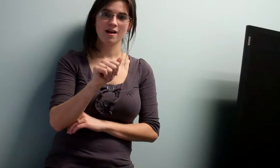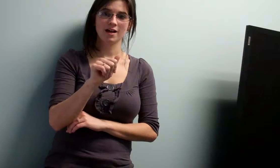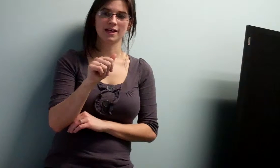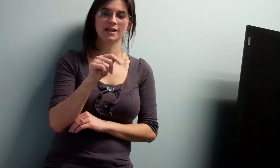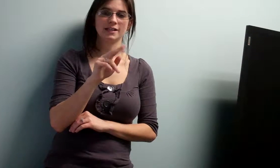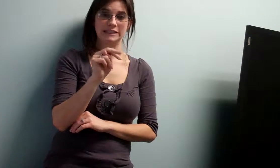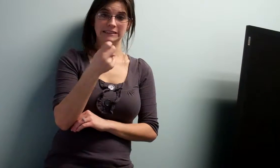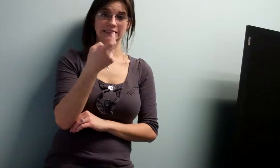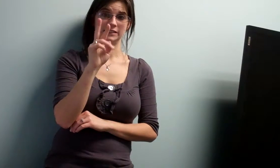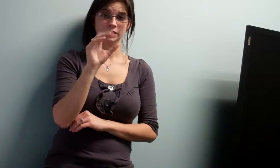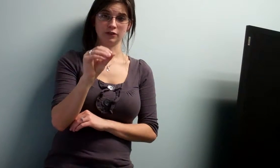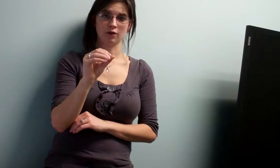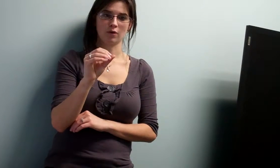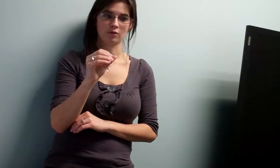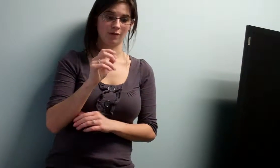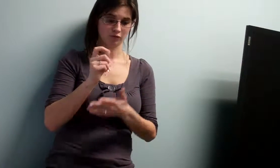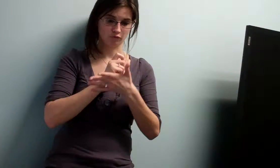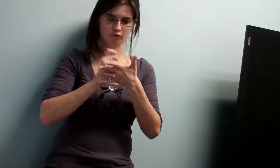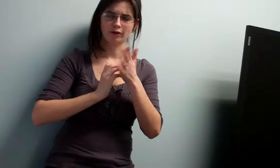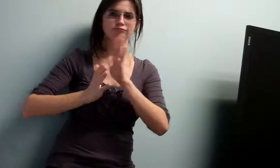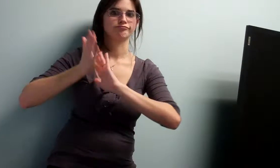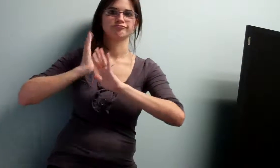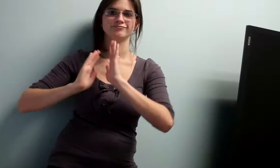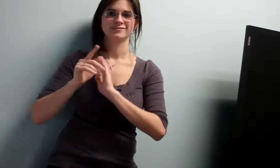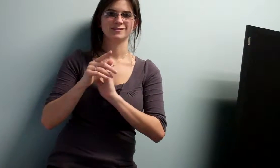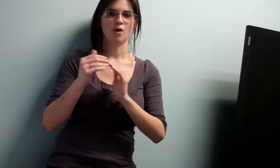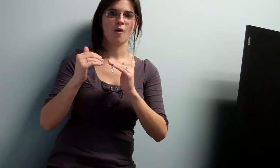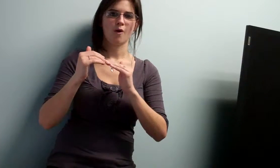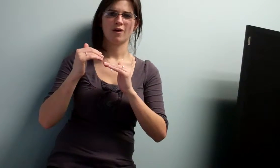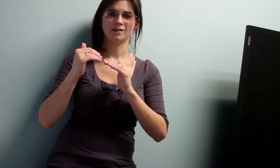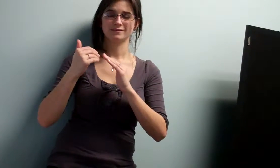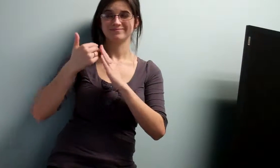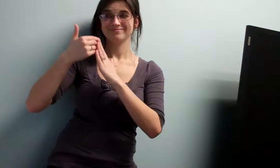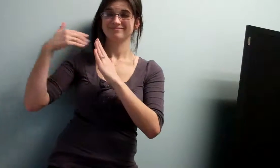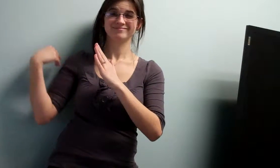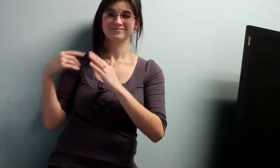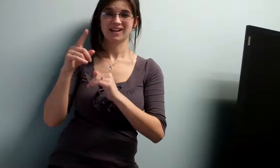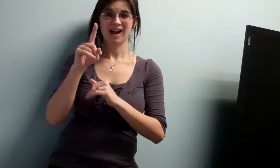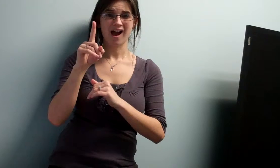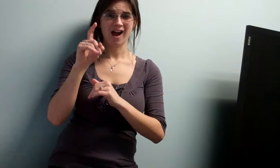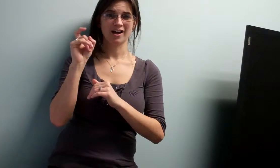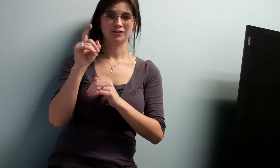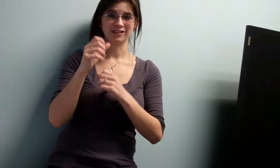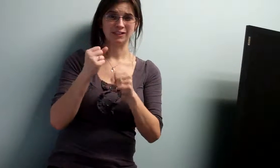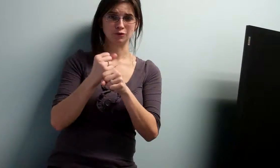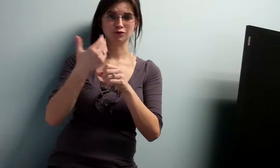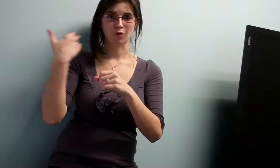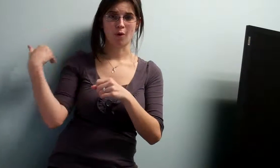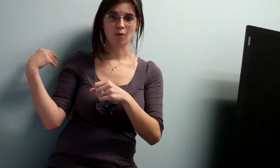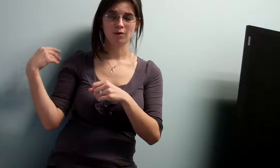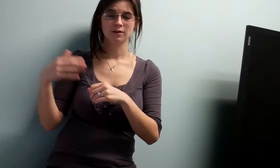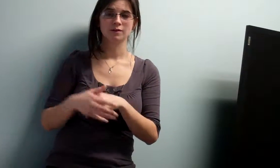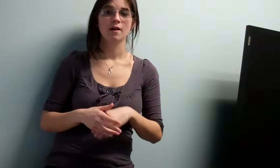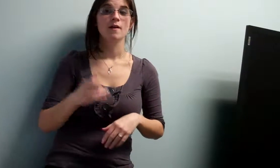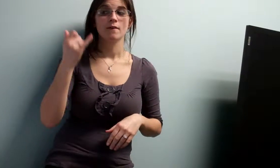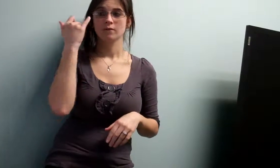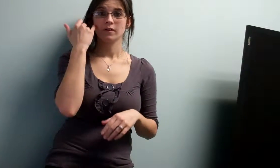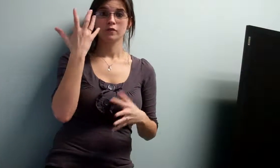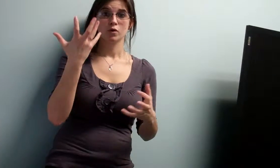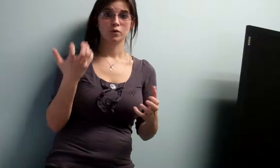If you want to see an engaged intellectual, somebody who makes a contribution in terms